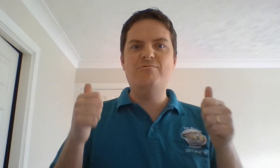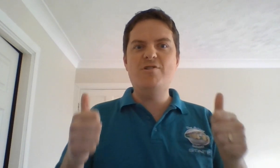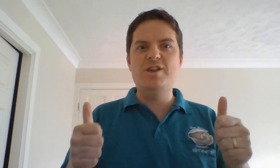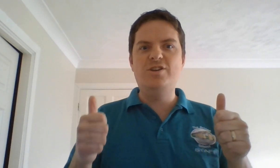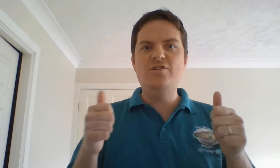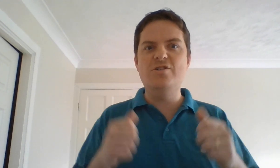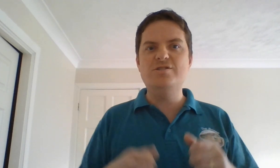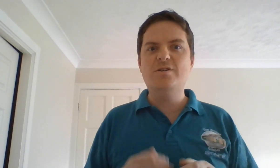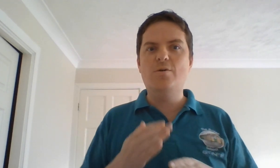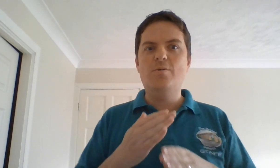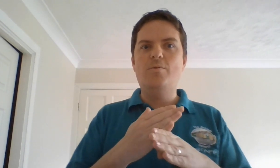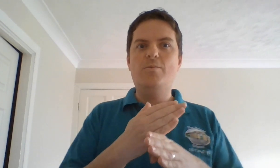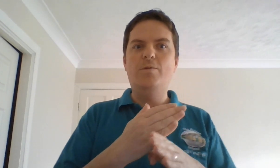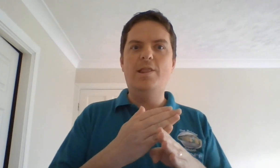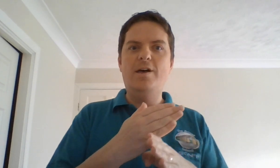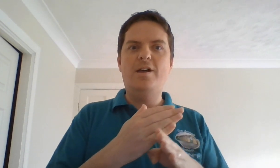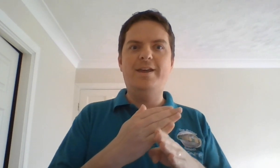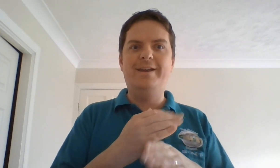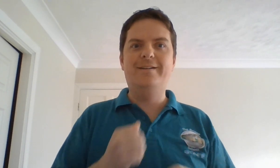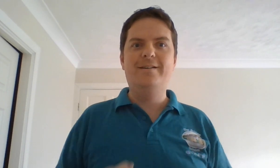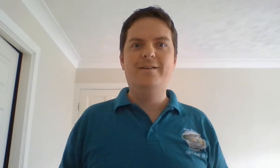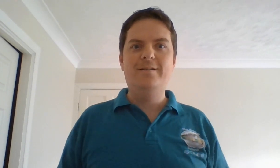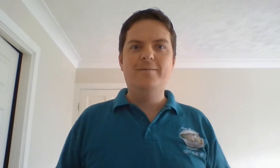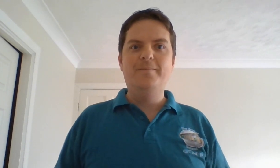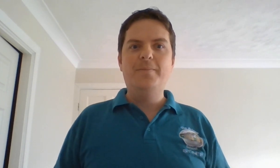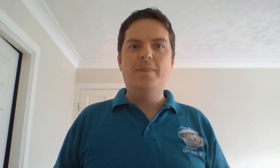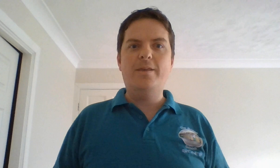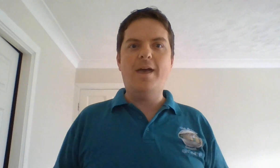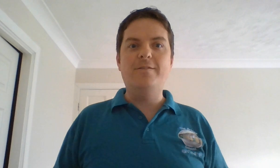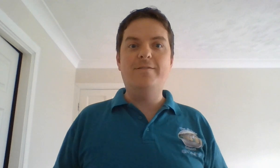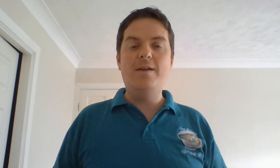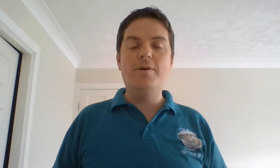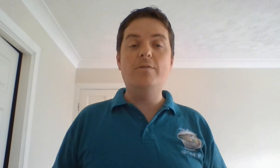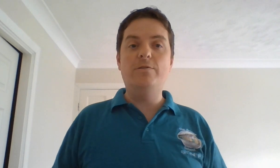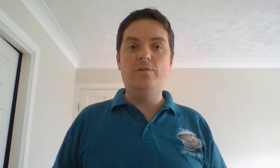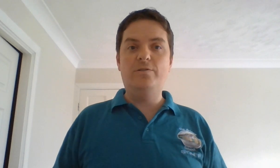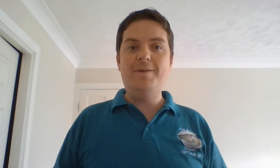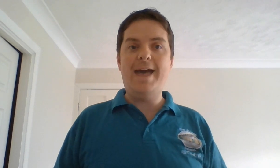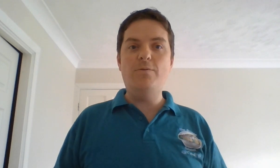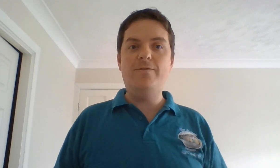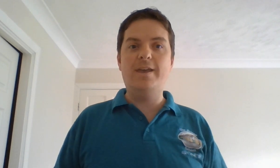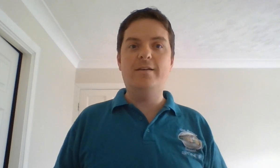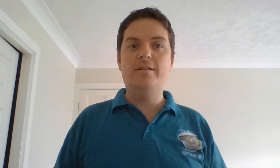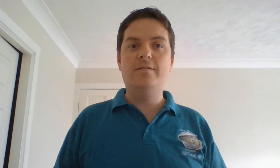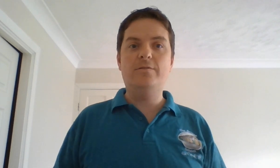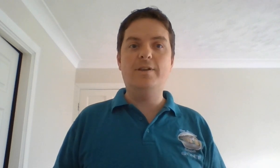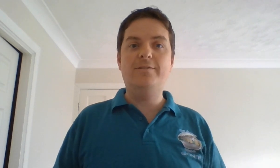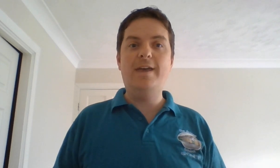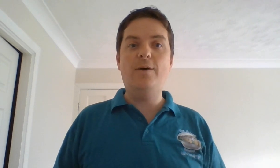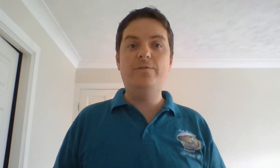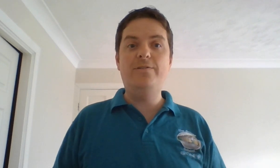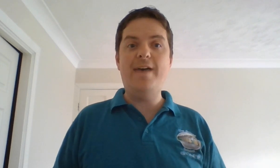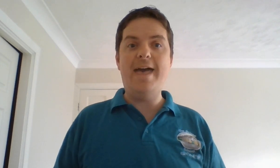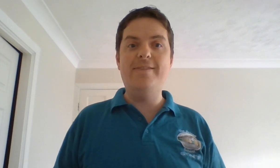really good learning. Okay today we're going to do some counting. So let's count to ten.